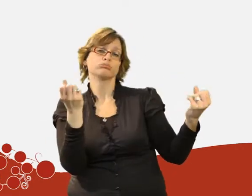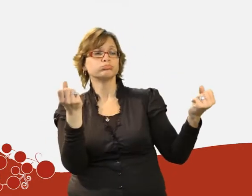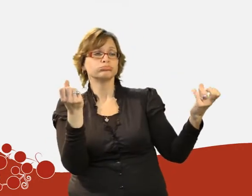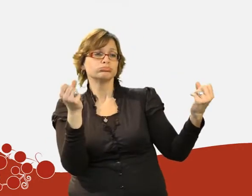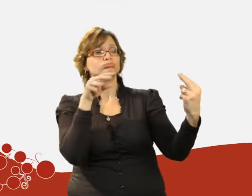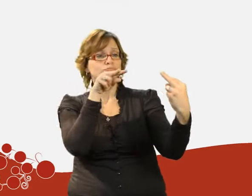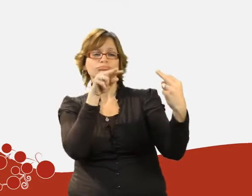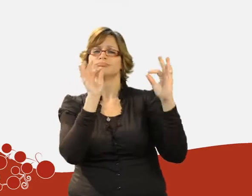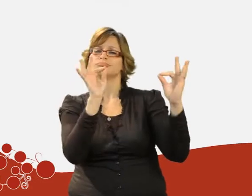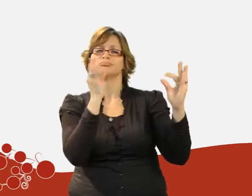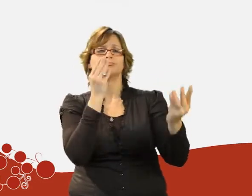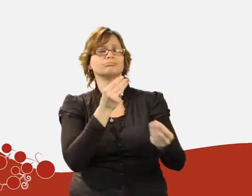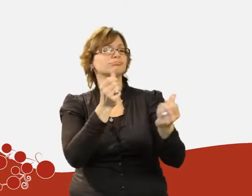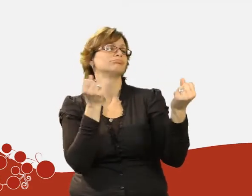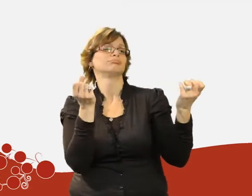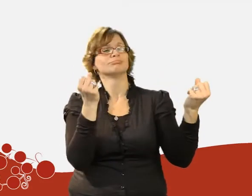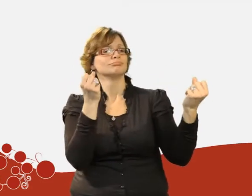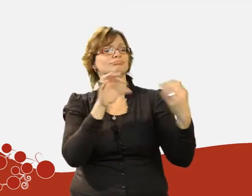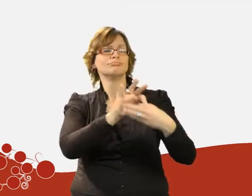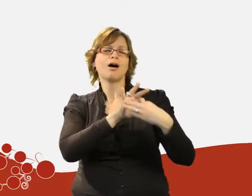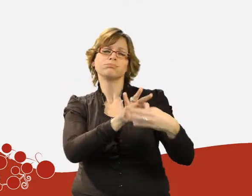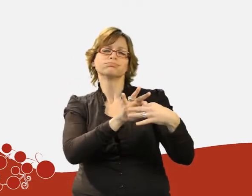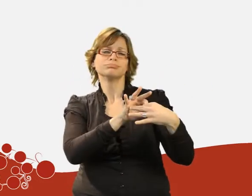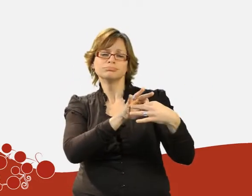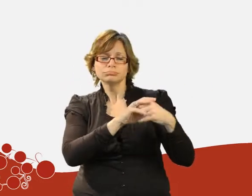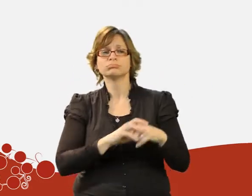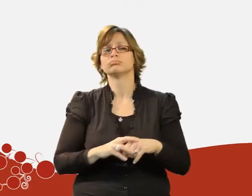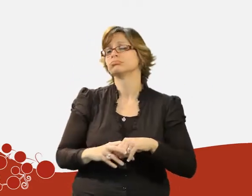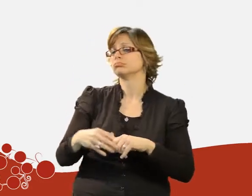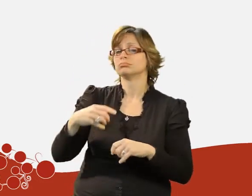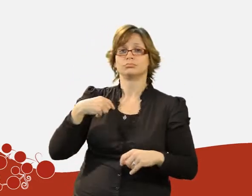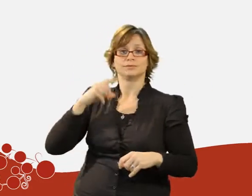conversing, they maintain eye contact and keep the conversation flowing.